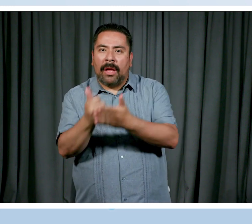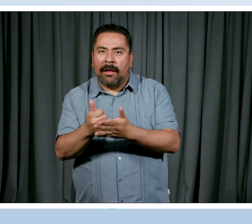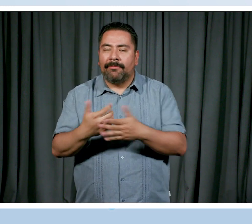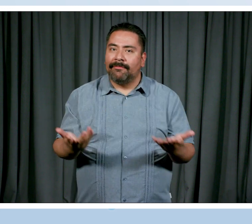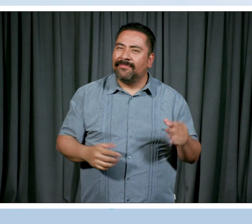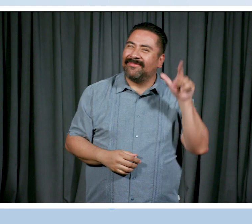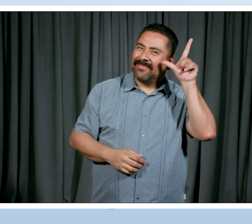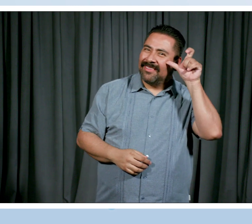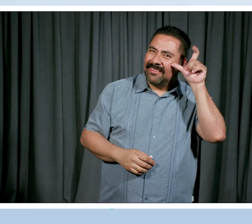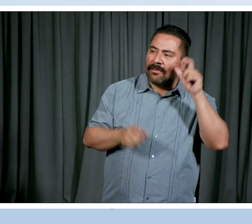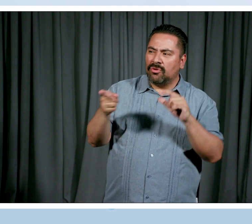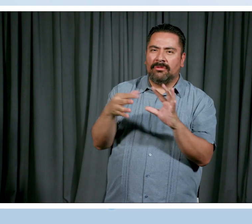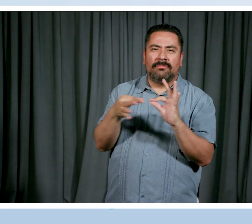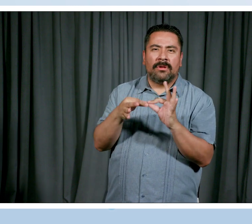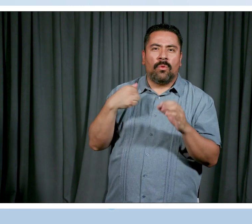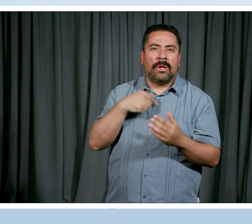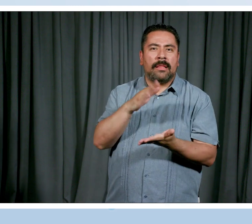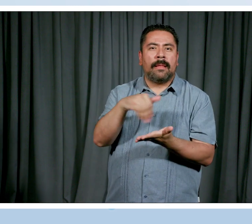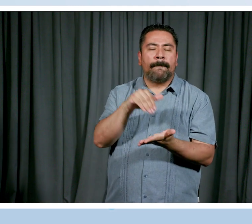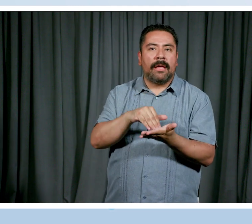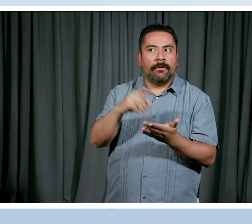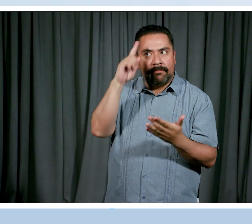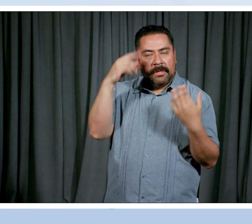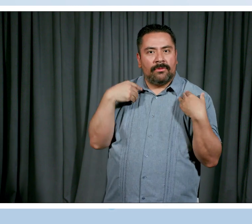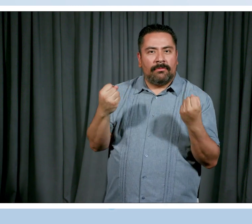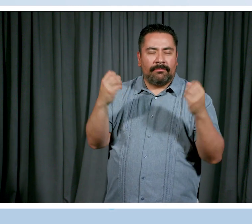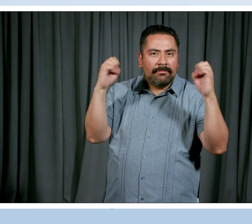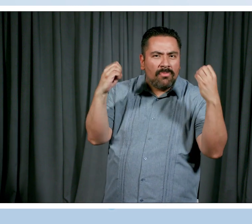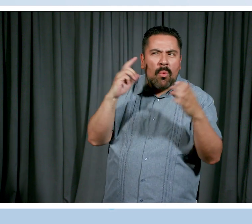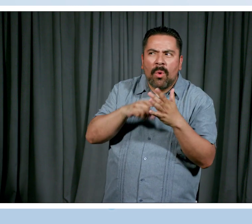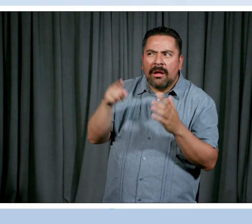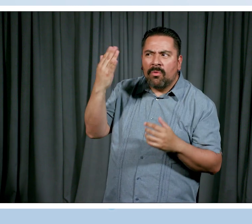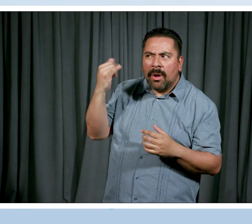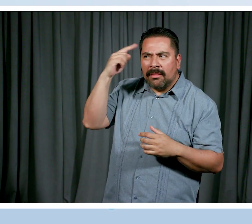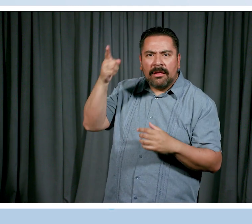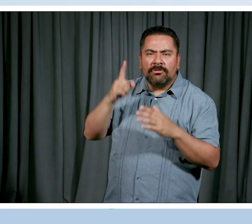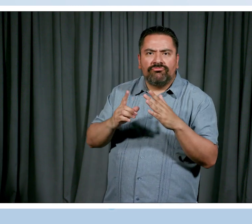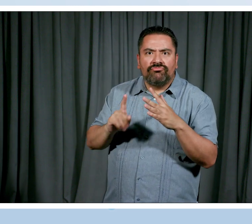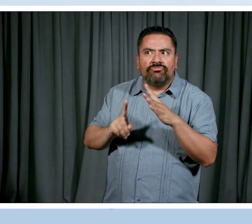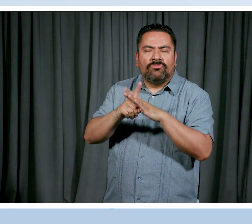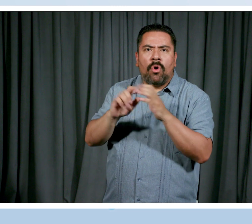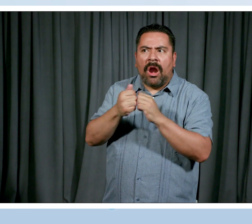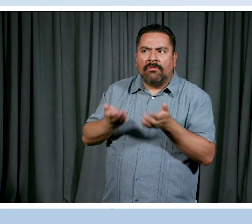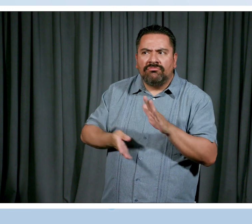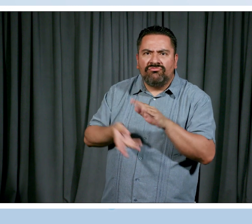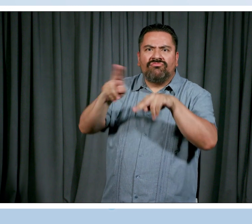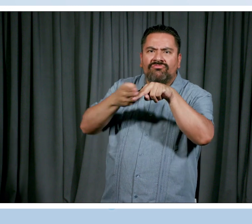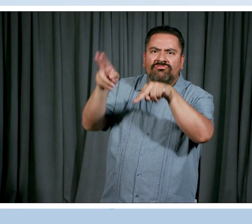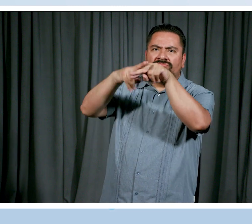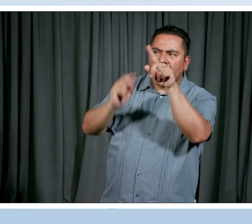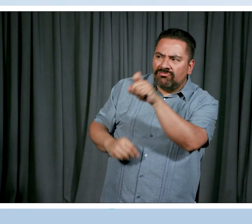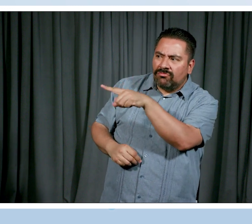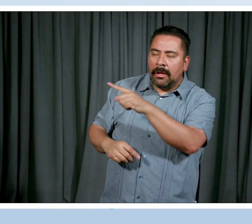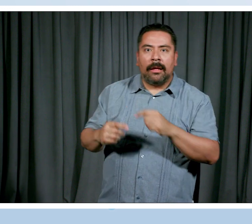mentioned that, we're in the middle of a mental health crisis. What do you think has created that or aided that? I think about this